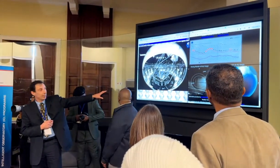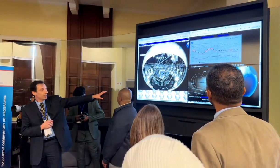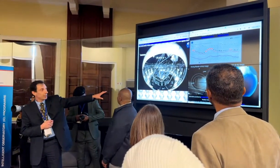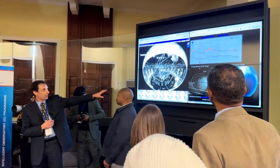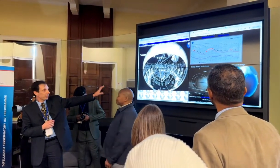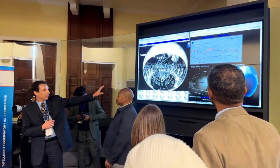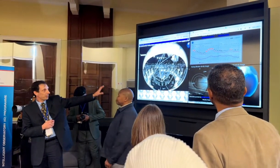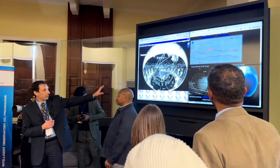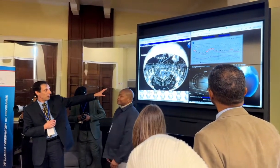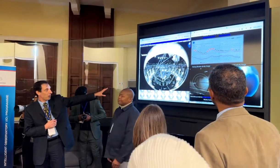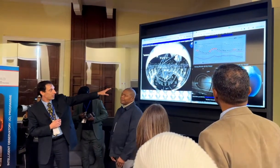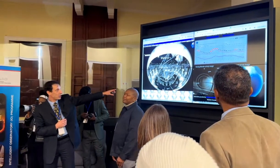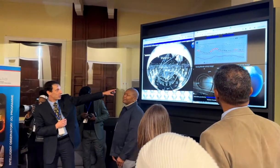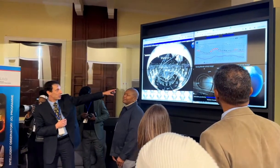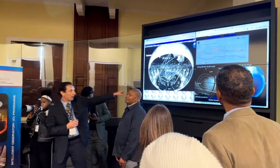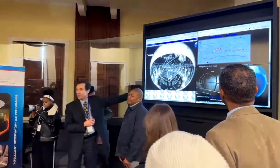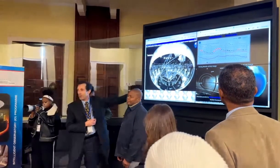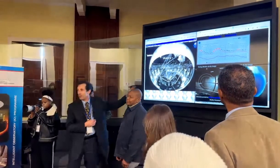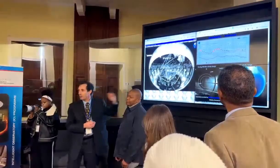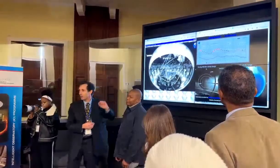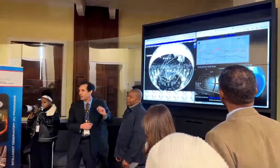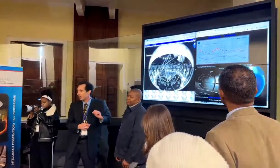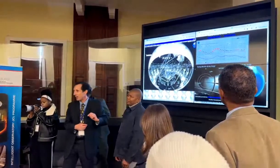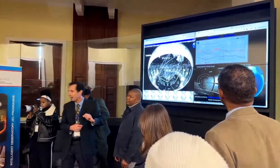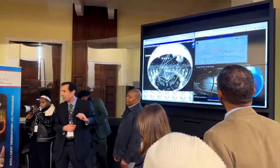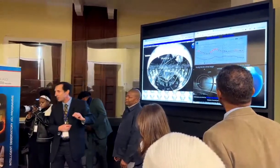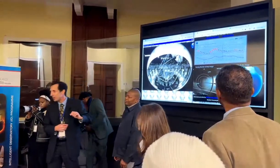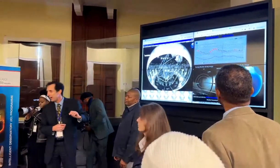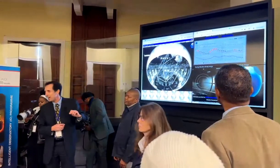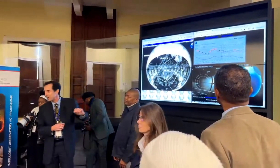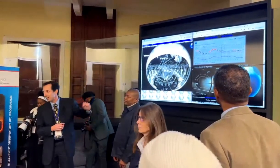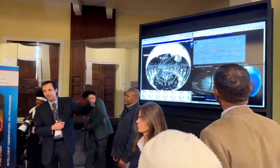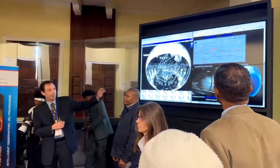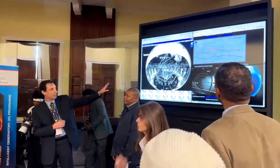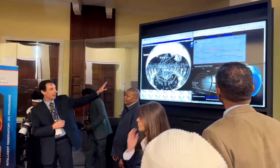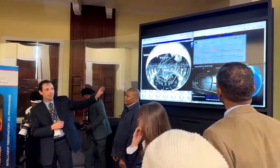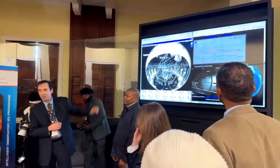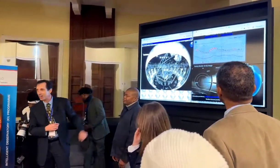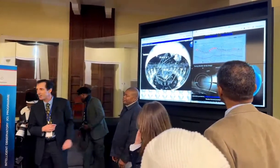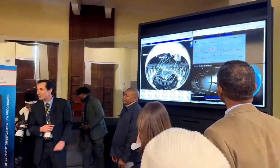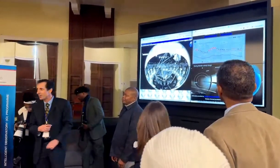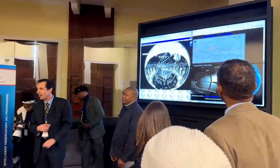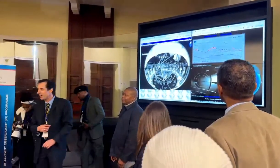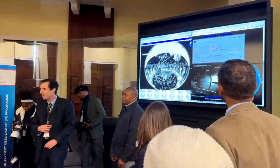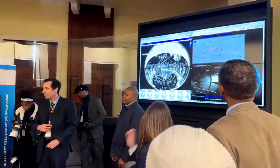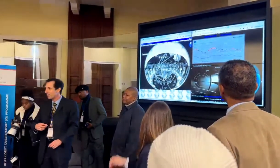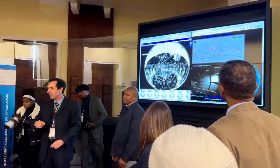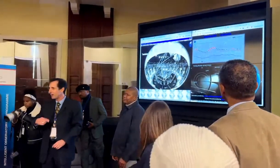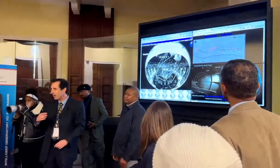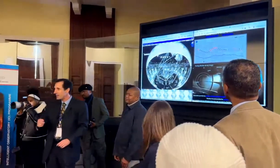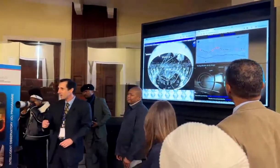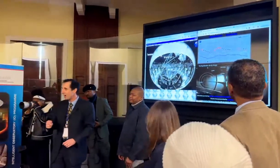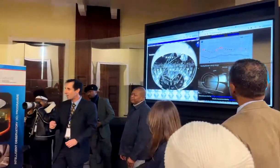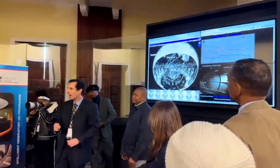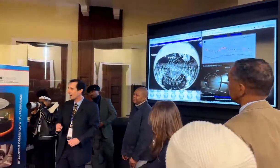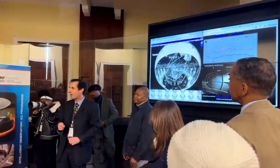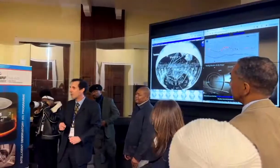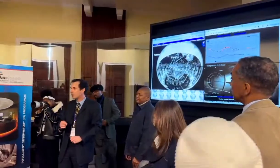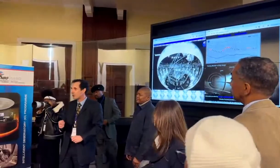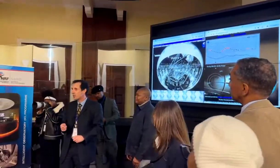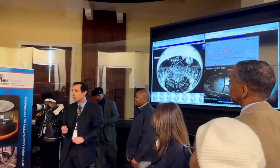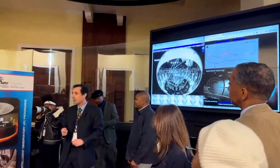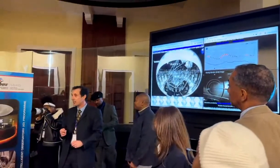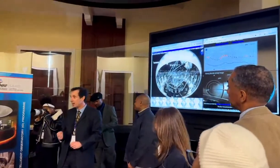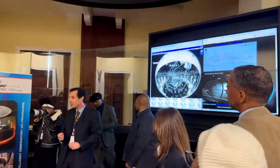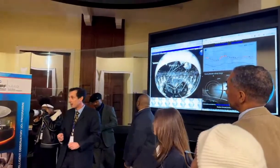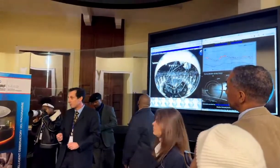camera. So at the moment it's showing that in southern there's nice clear blue skies and a very bright sun in the sky. But at night time that